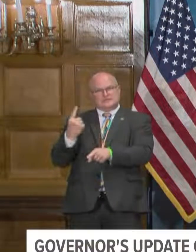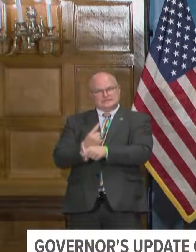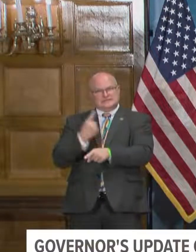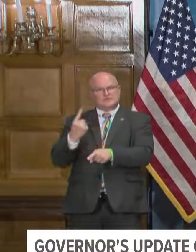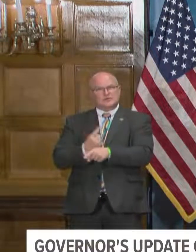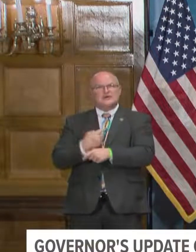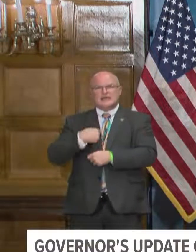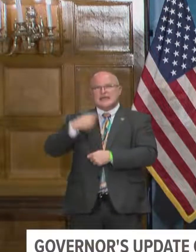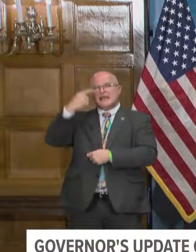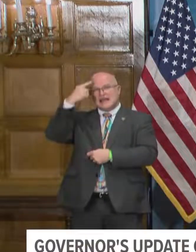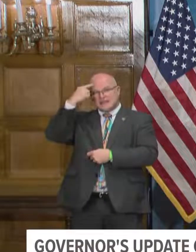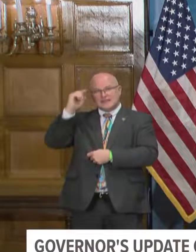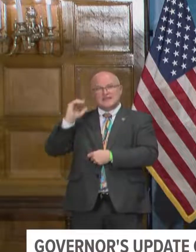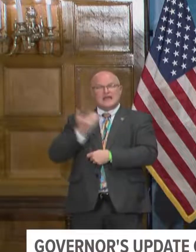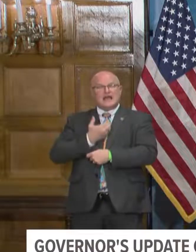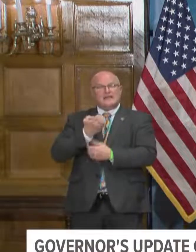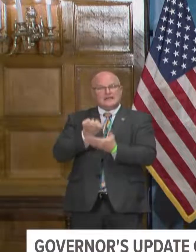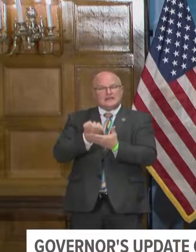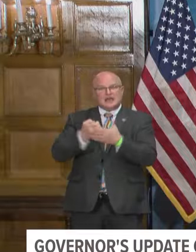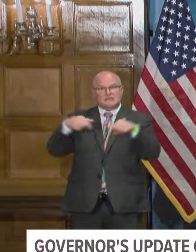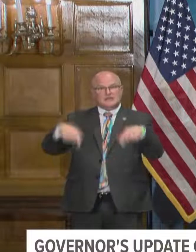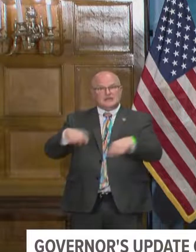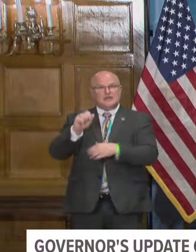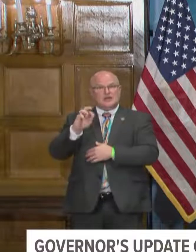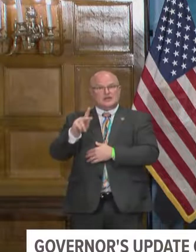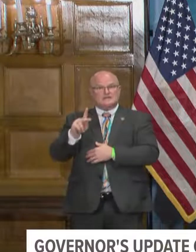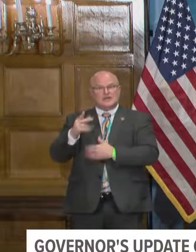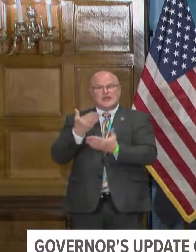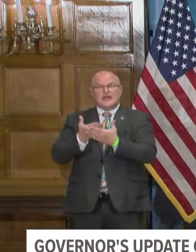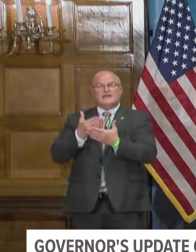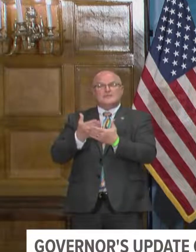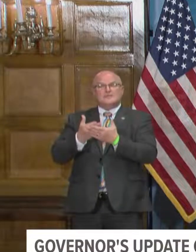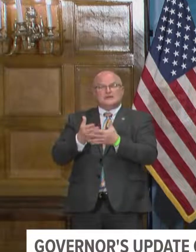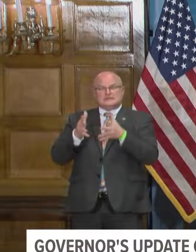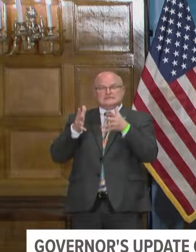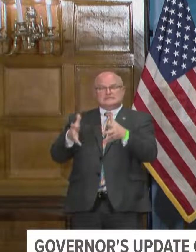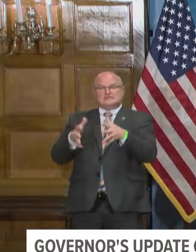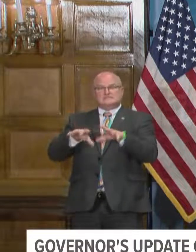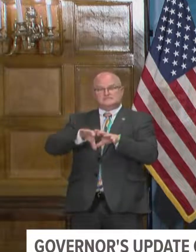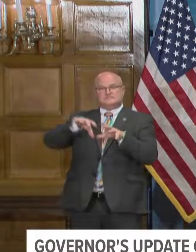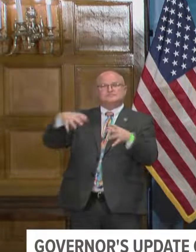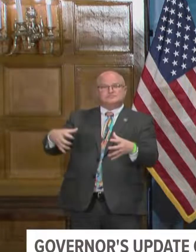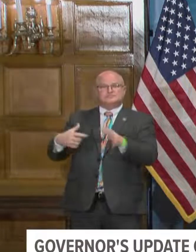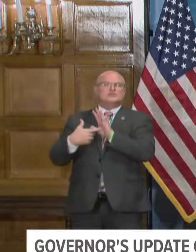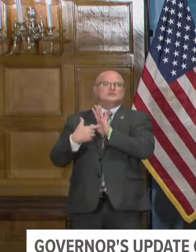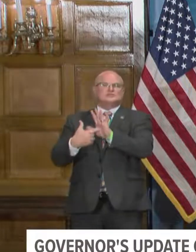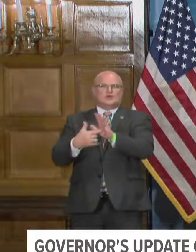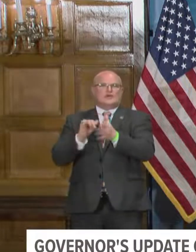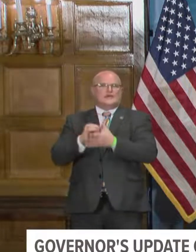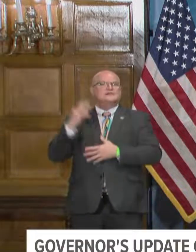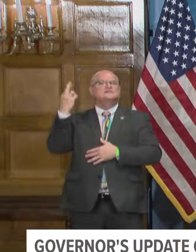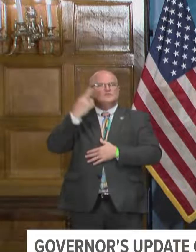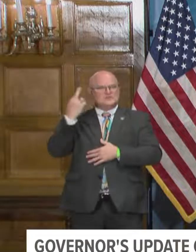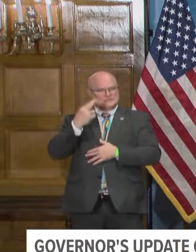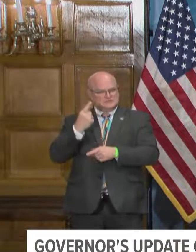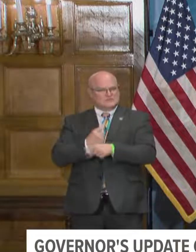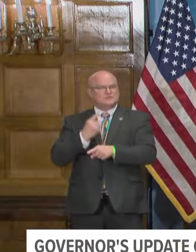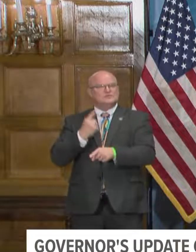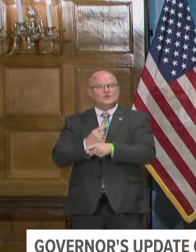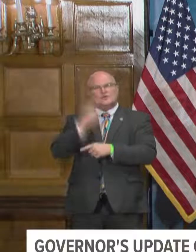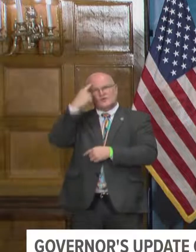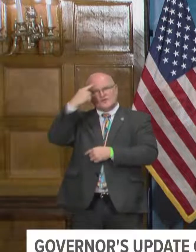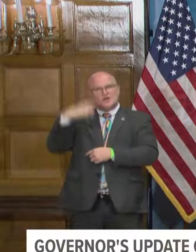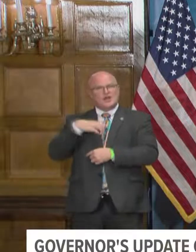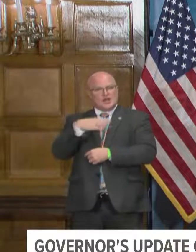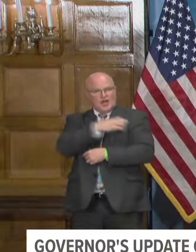I think our economy in Arkansas and the surplus that I've indicated demonstrate that that's a reasonable course for